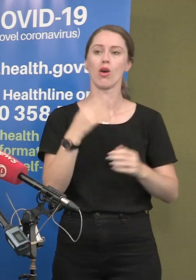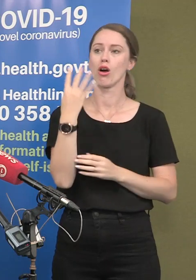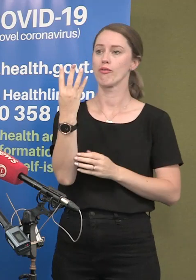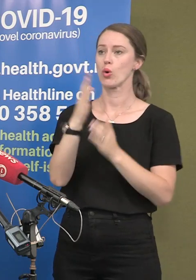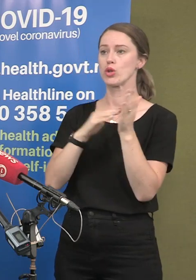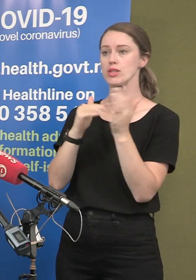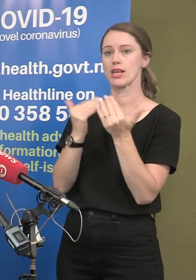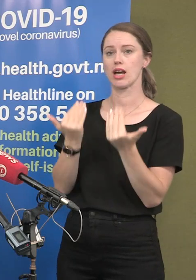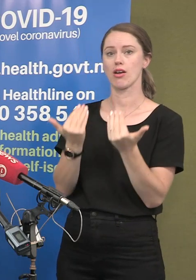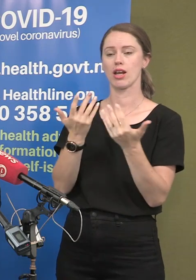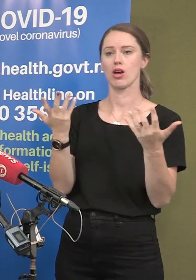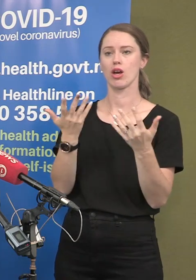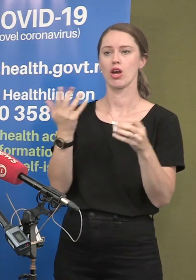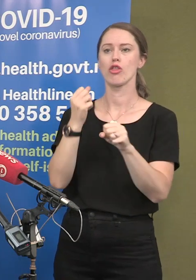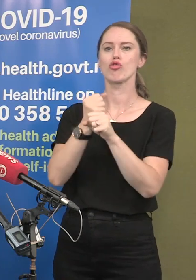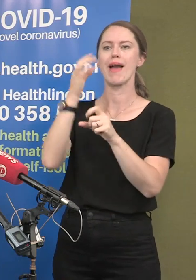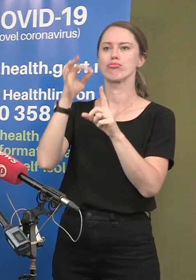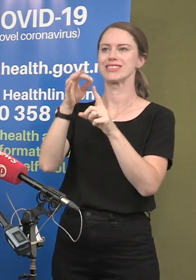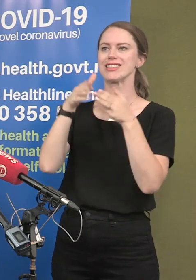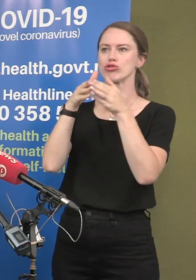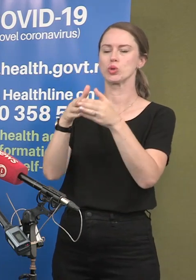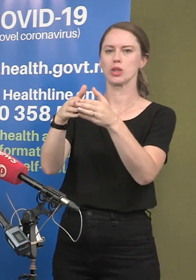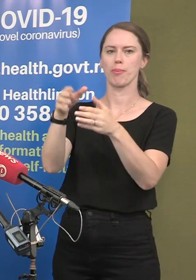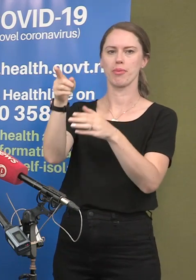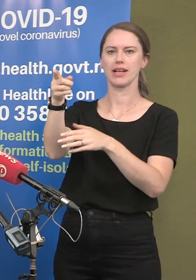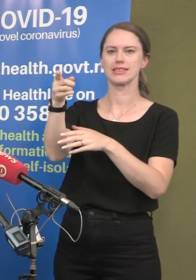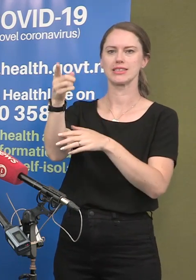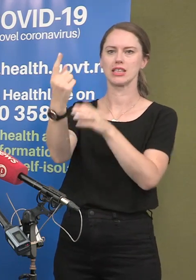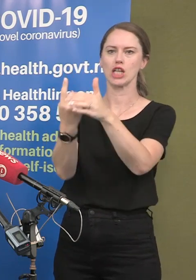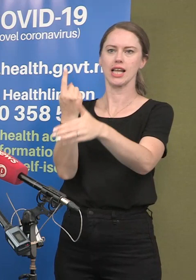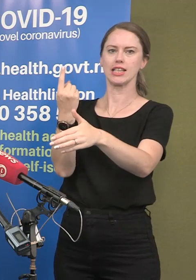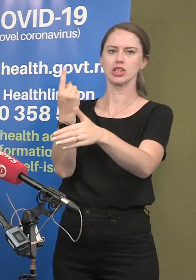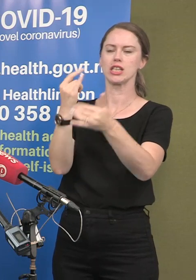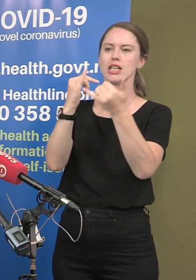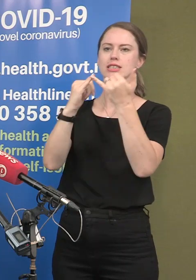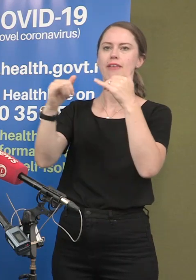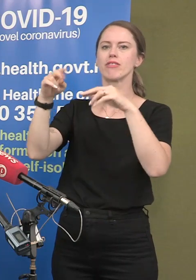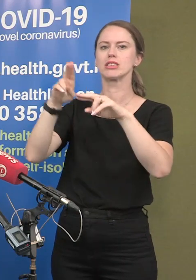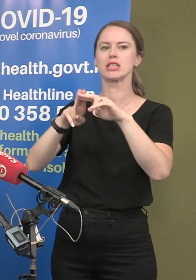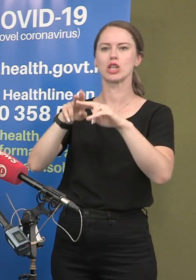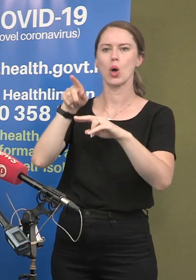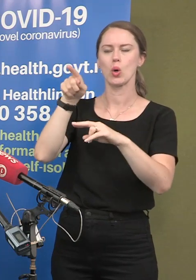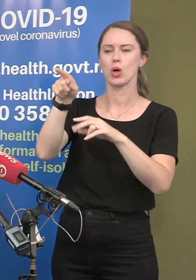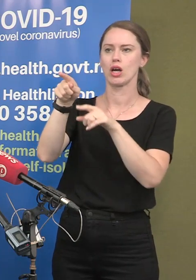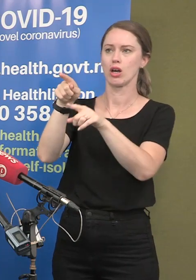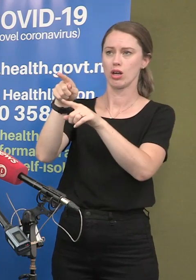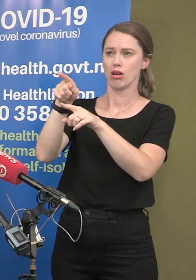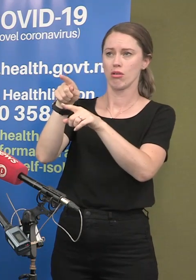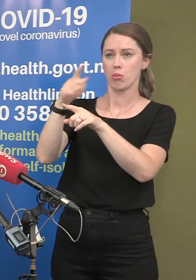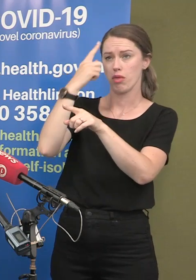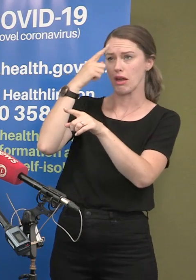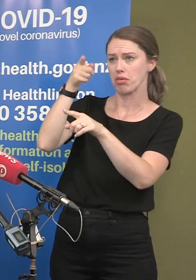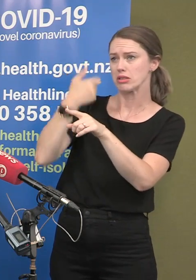Zealanders currently on the Grand Princess in San Francisco or off San Francisco. We are not aware of any